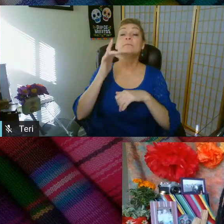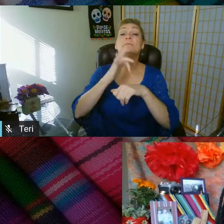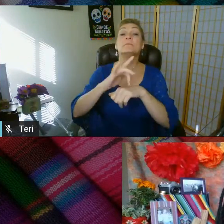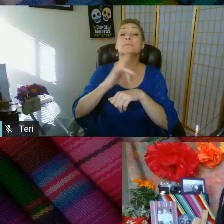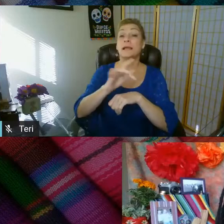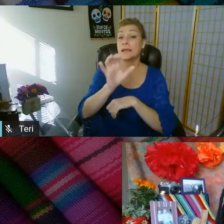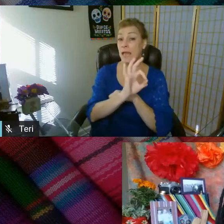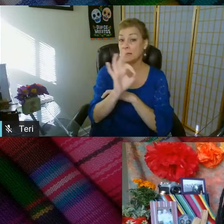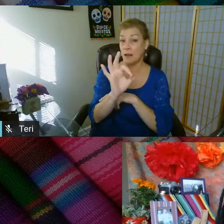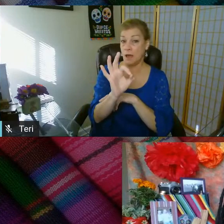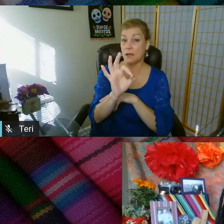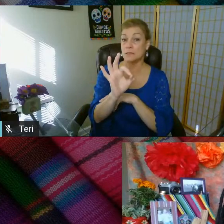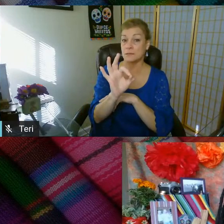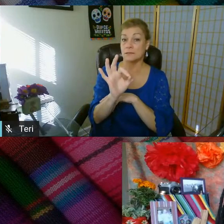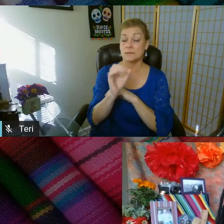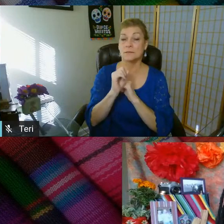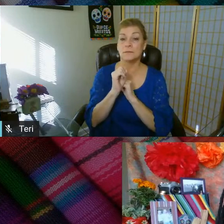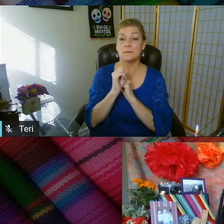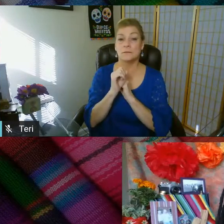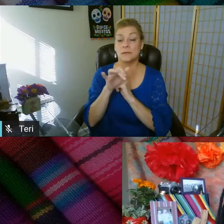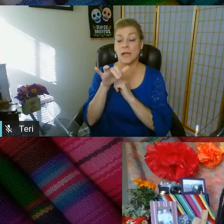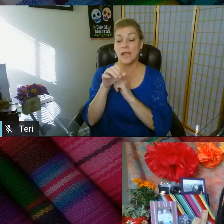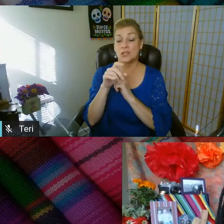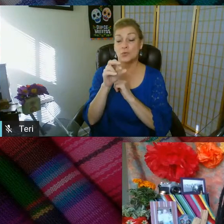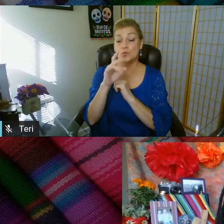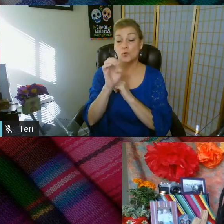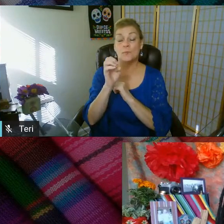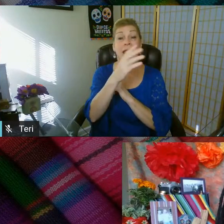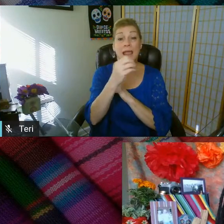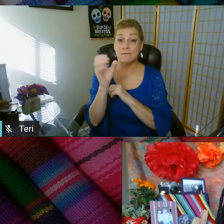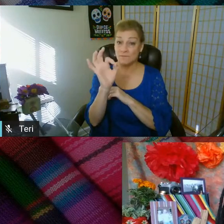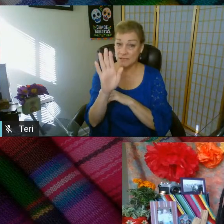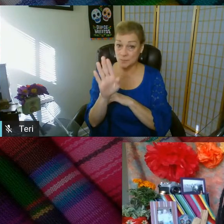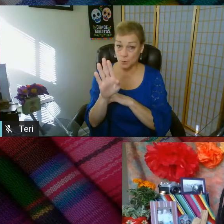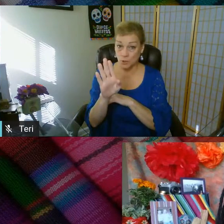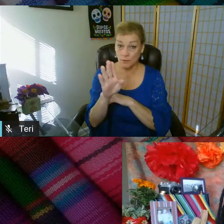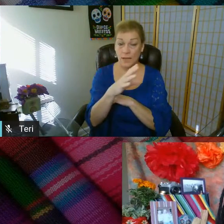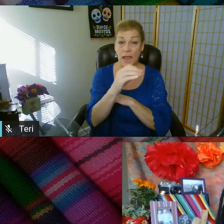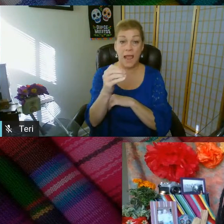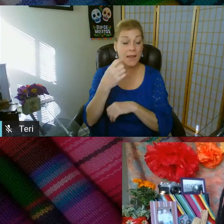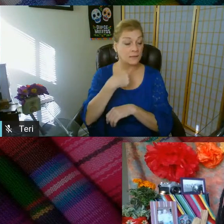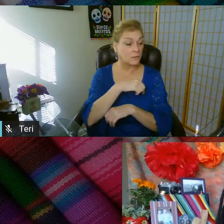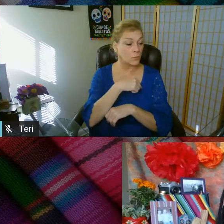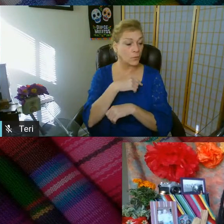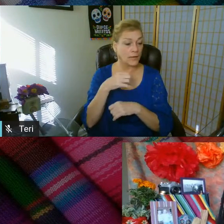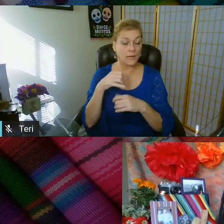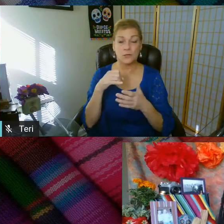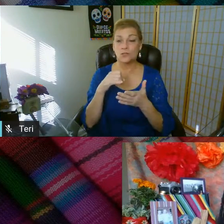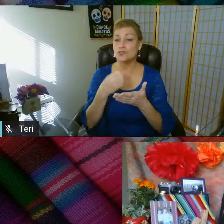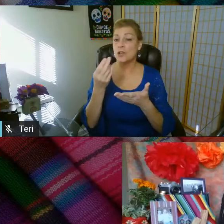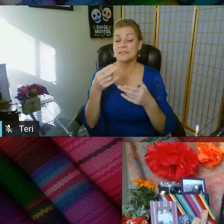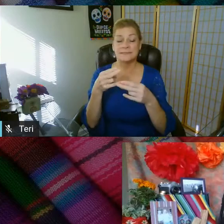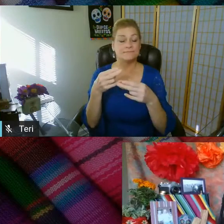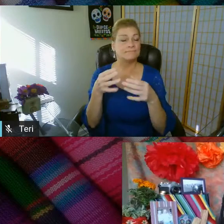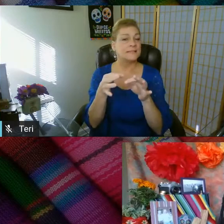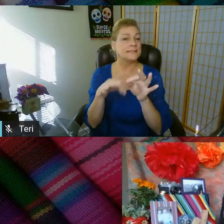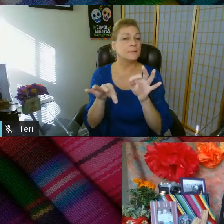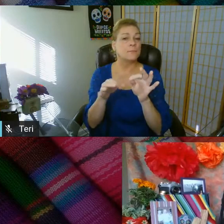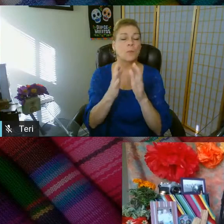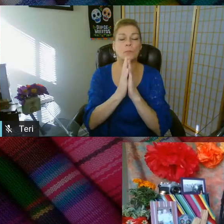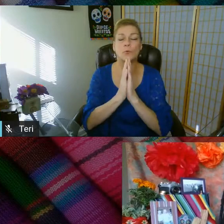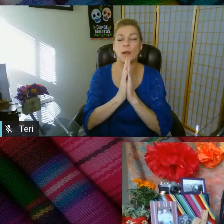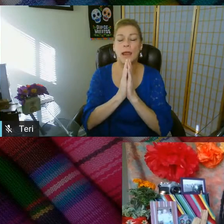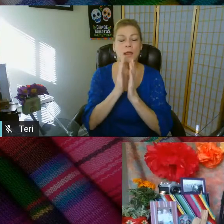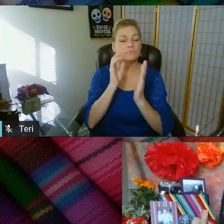9 o'clock on YouTube and Facebook. And we are just going to do a little pray-in, just acknowledging our unity